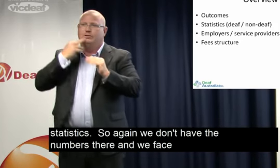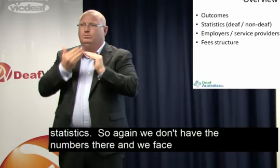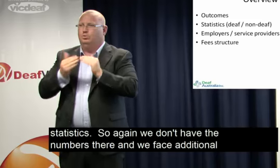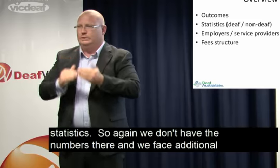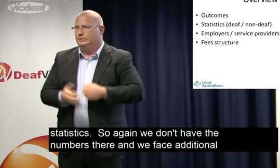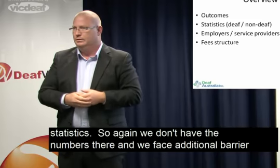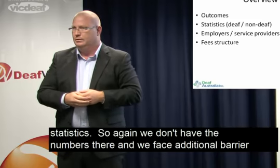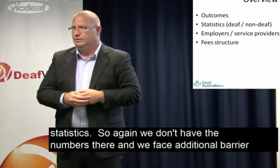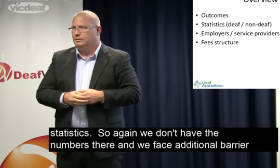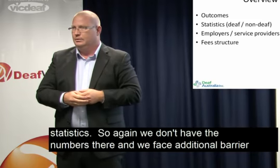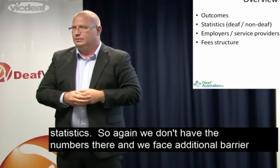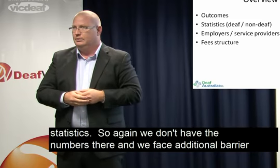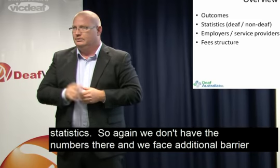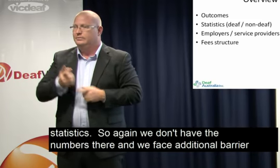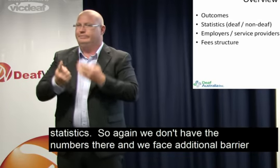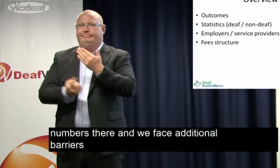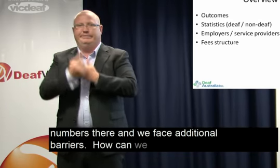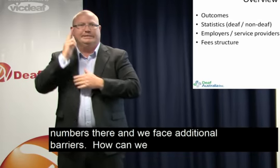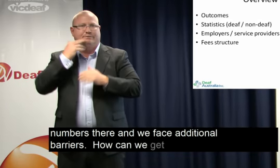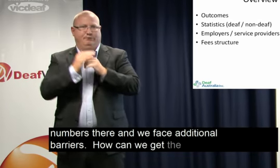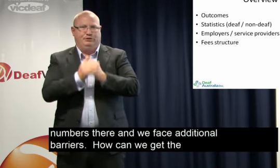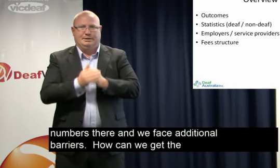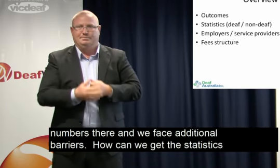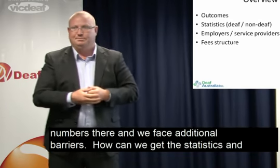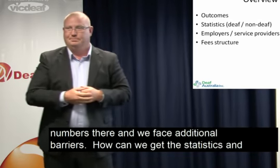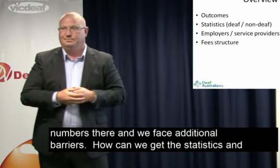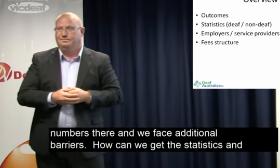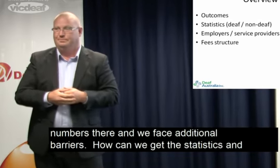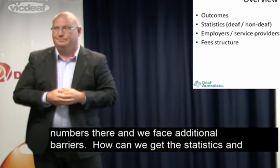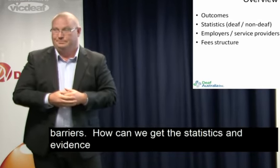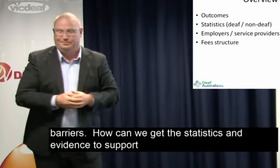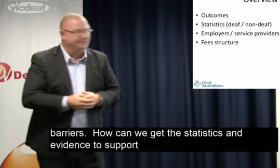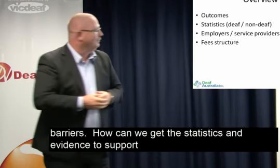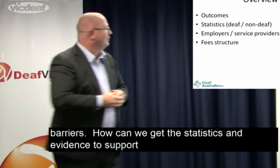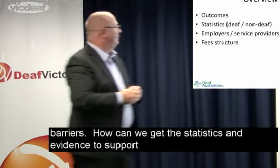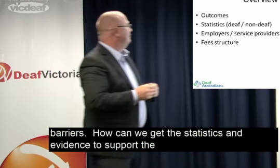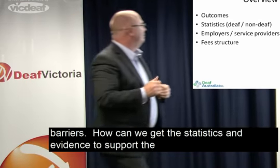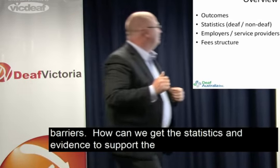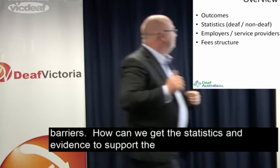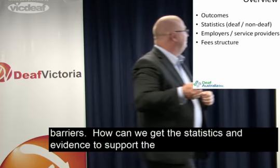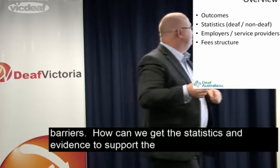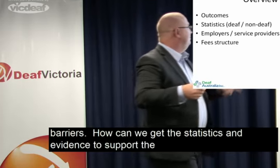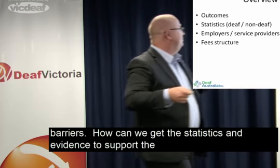evidence to support the advocacy we require for the deaf community to look at this deaf-friendly concept?